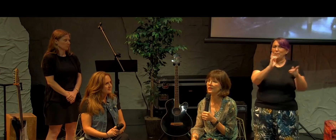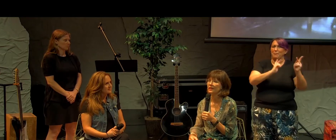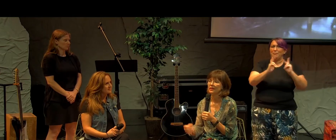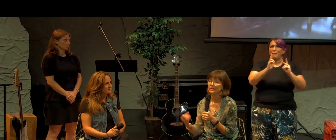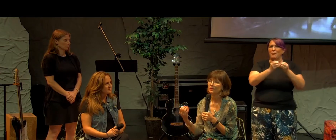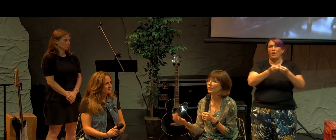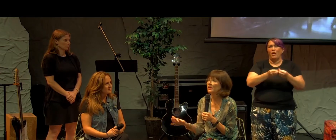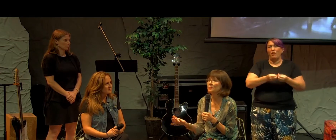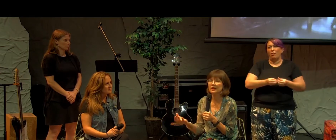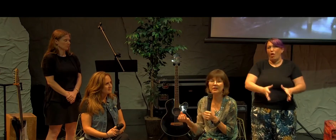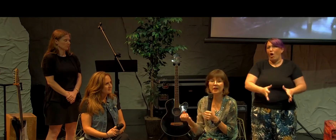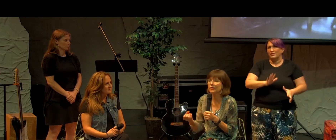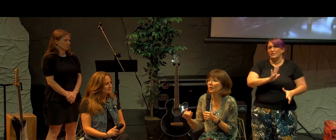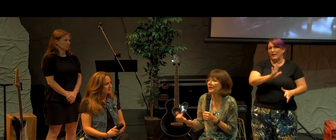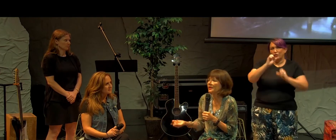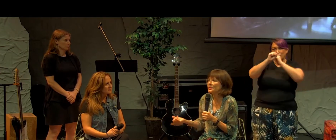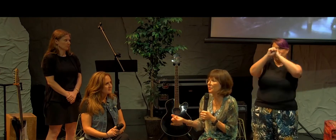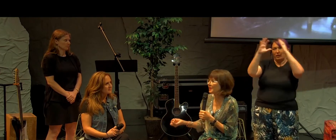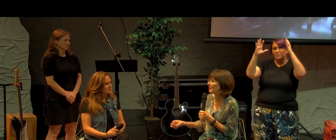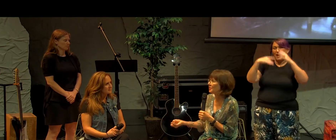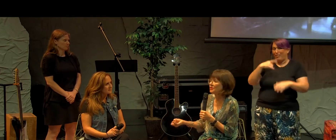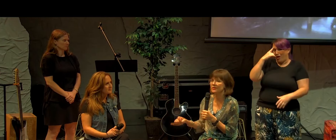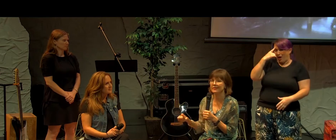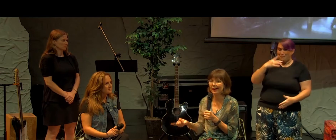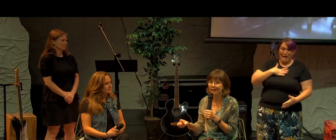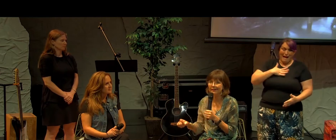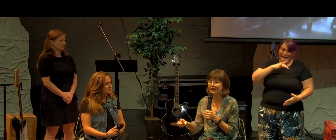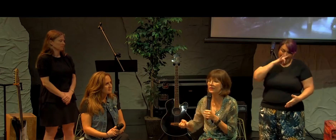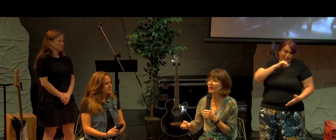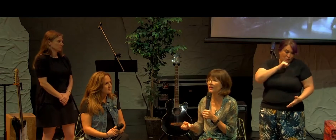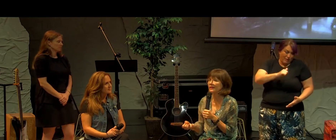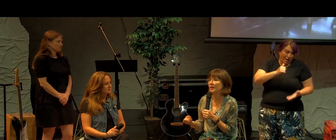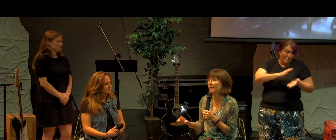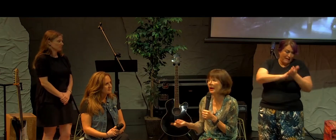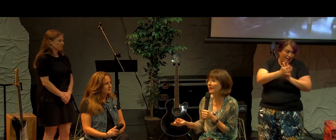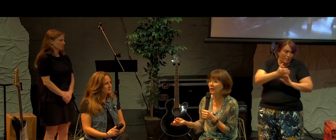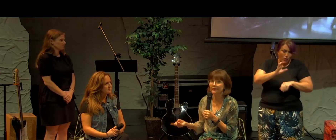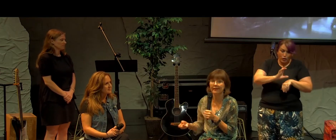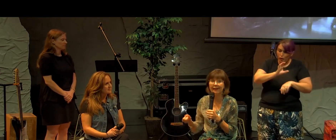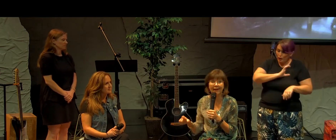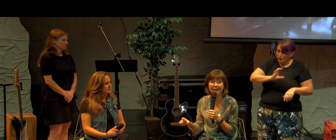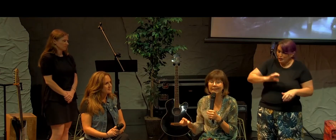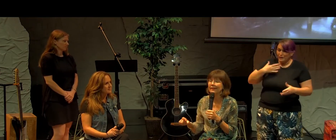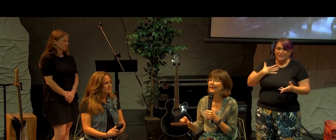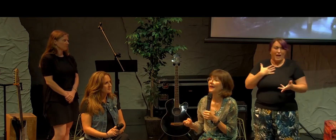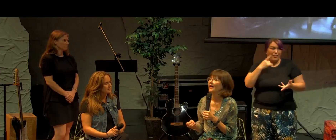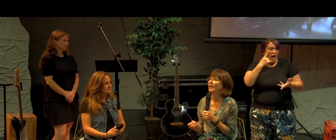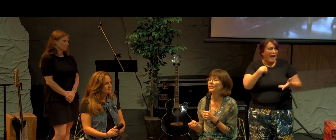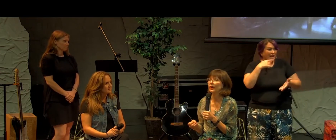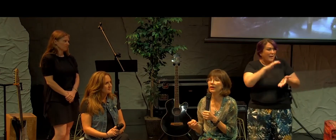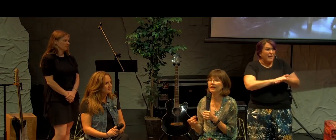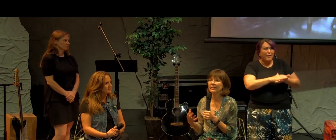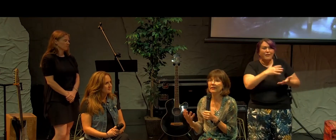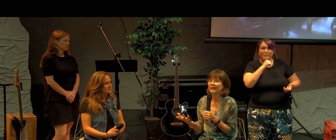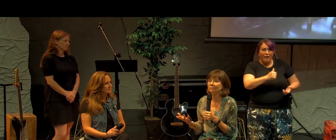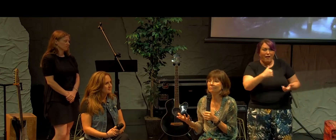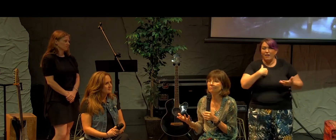lost dreams. I thought my kids would become Christians. They hadn't. I thought I'd get married one day. They hadn't. I